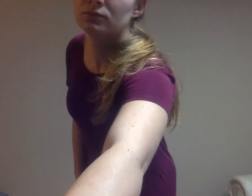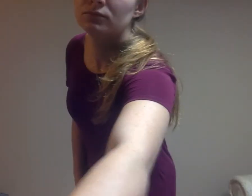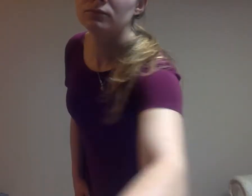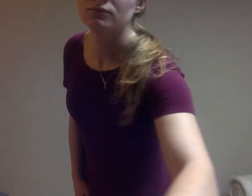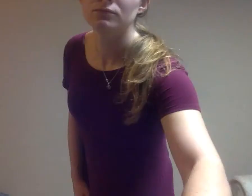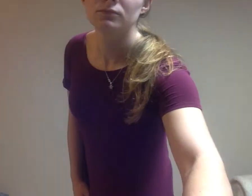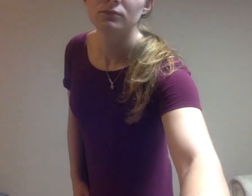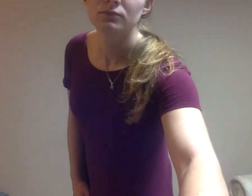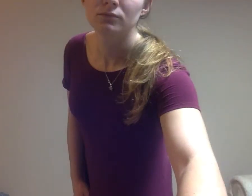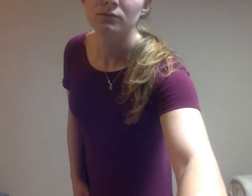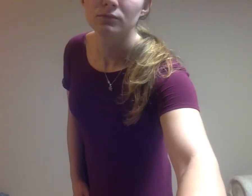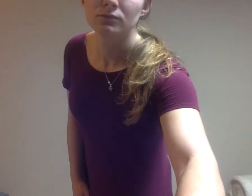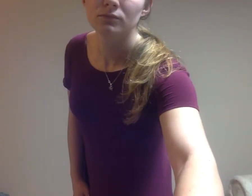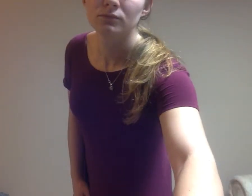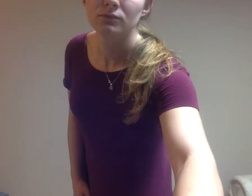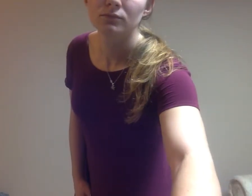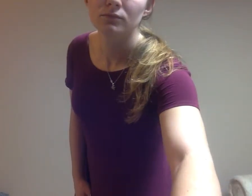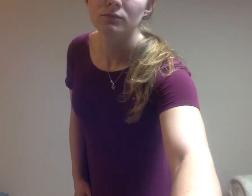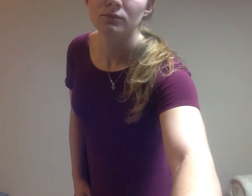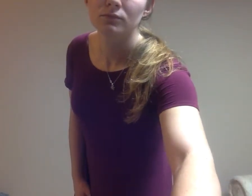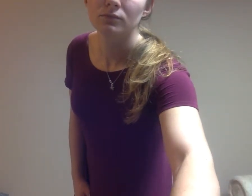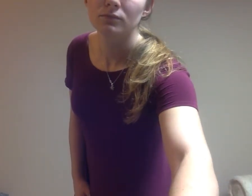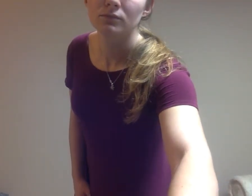Don't realise how much I missed you until you come home.